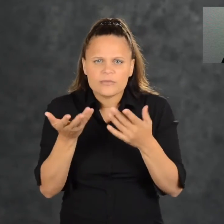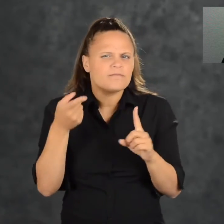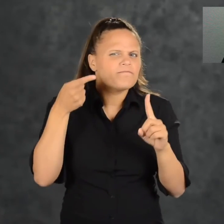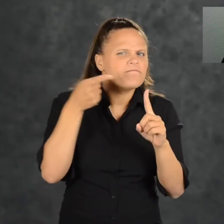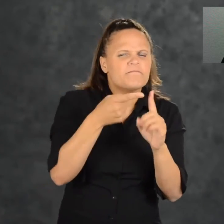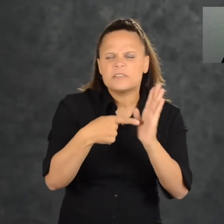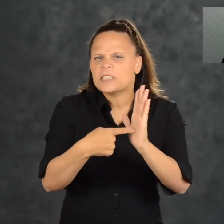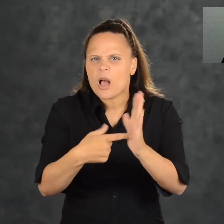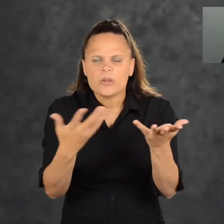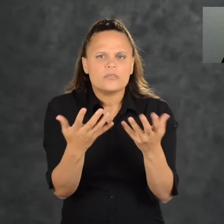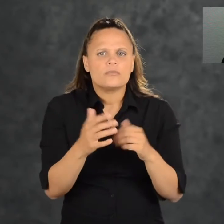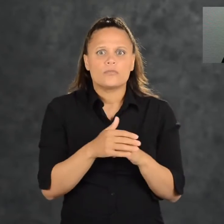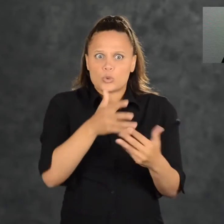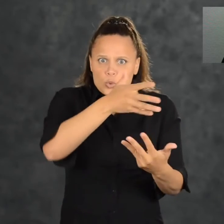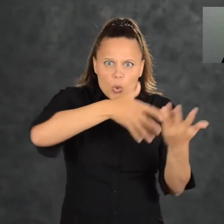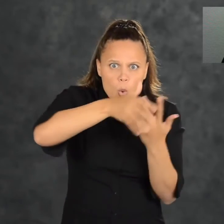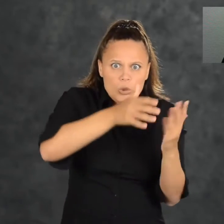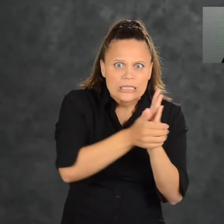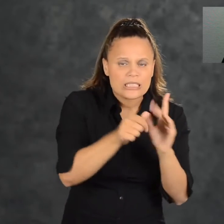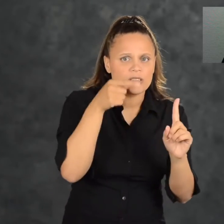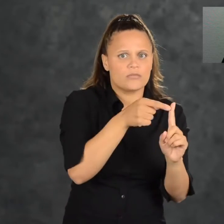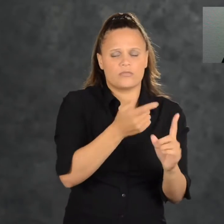areas in your transition services.